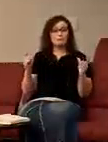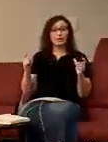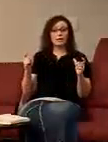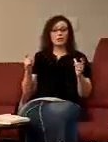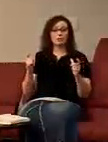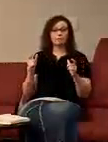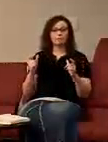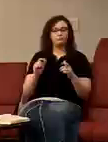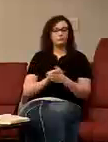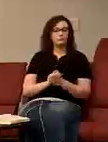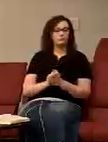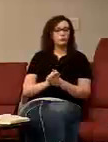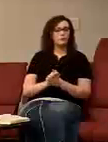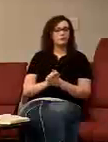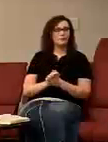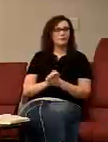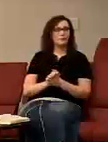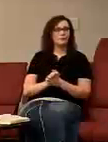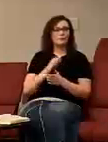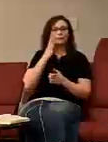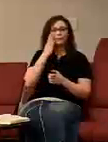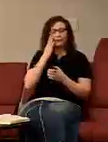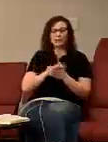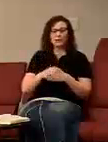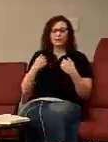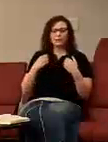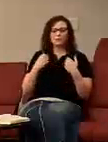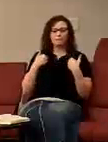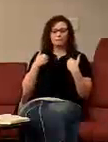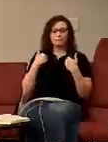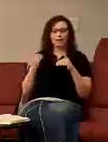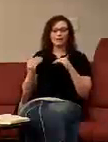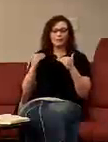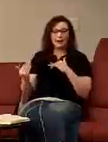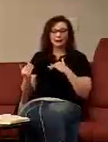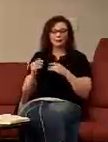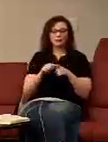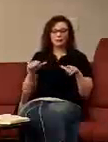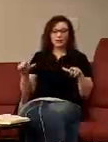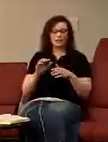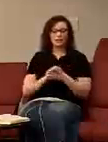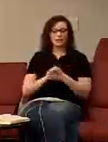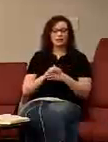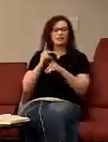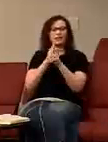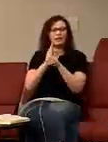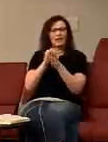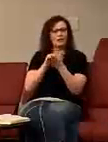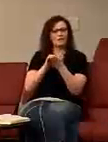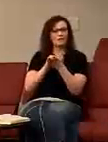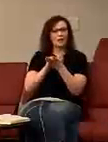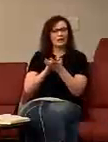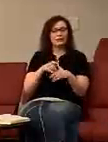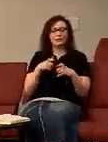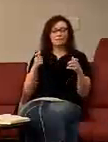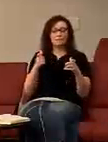the army, like if you've got a battle line and part of it gets breached, to take care of that is a big deal. I mean, lots